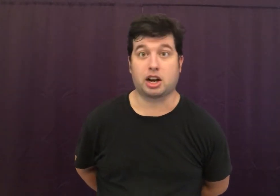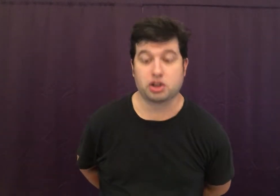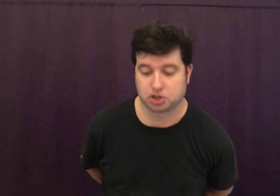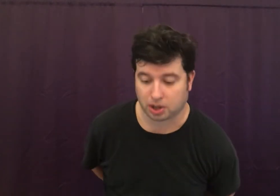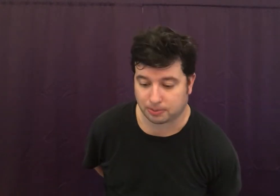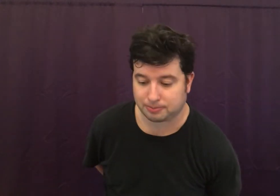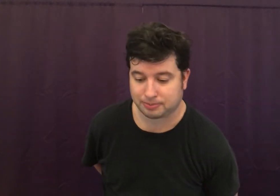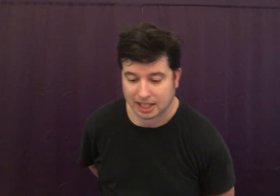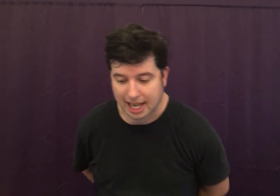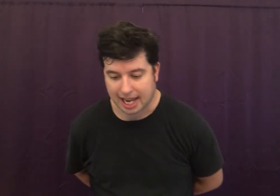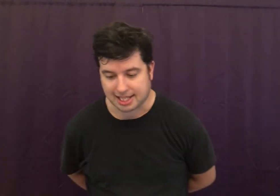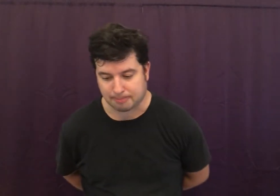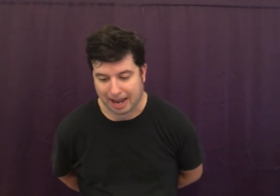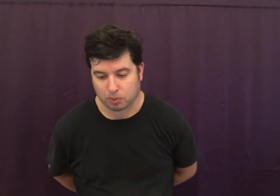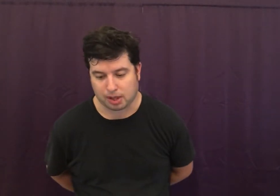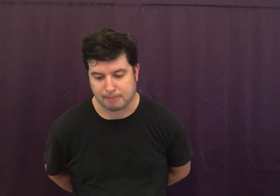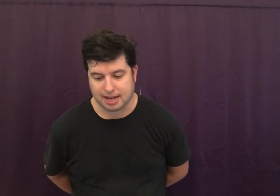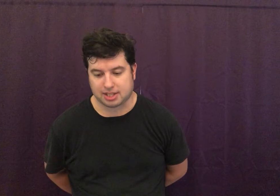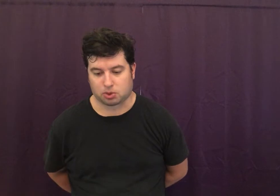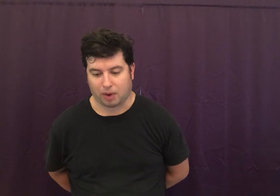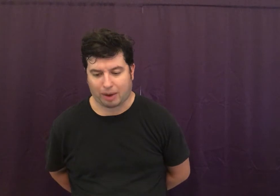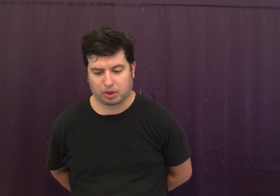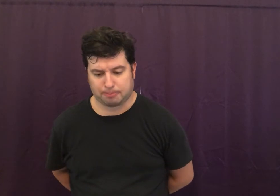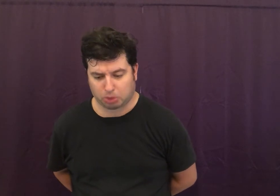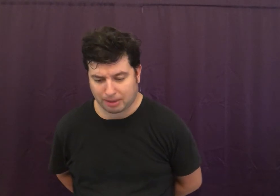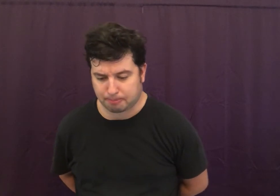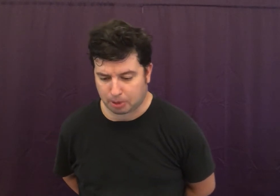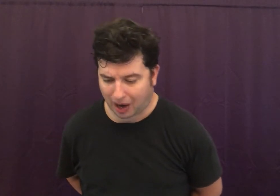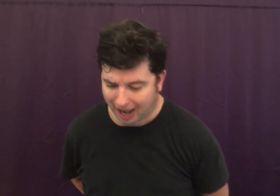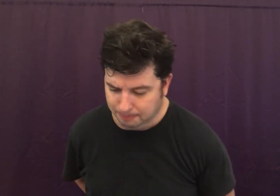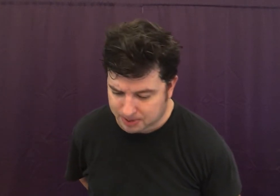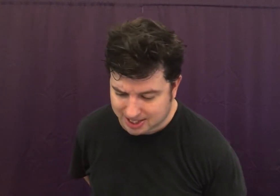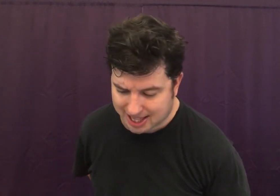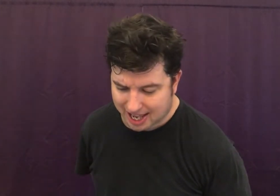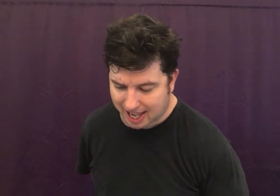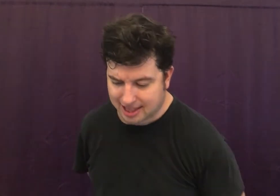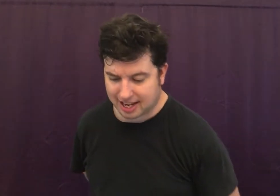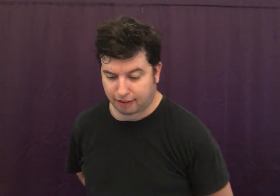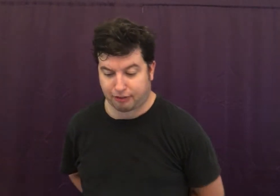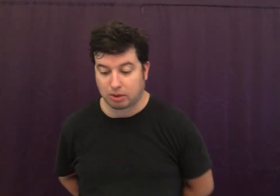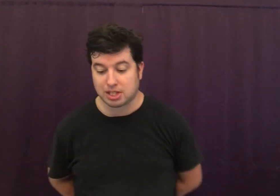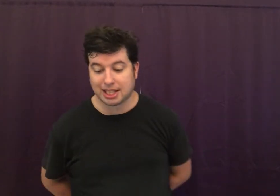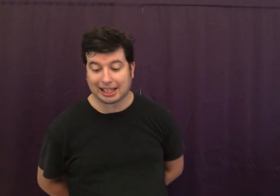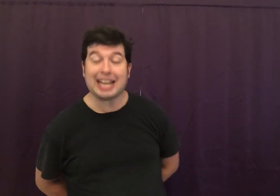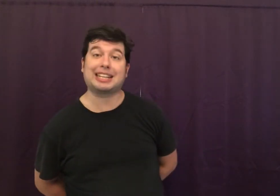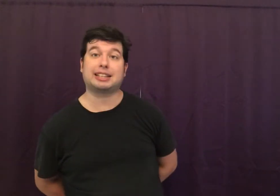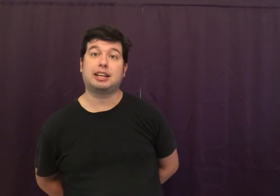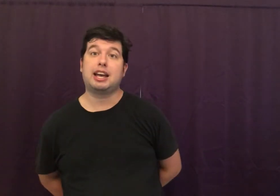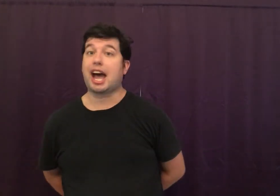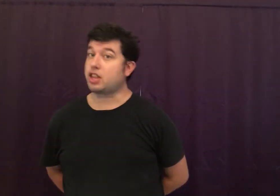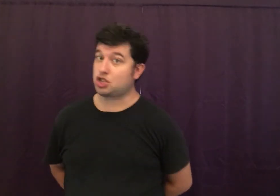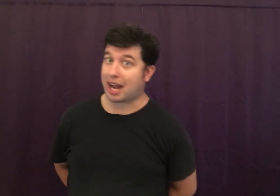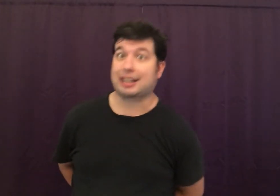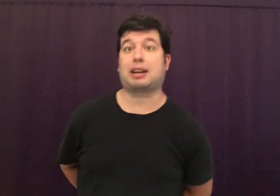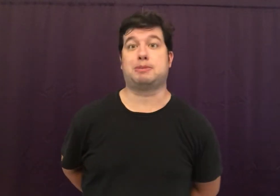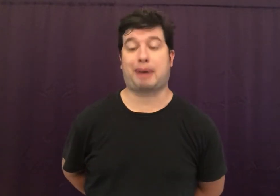Another solo. It's a bat, will it bend? It's a rat, will it break? Perhaps it's the head that I found in the lake. And then Jack comes back